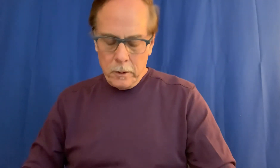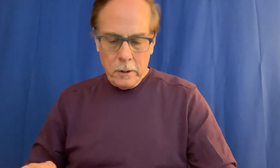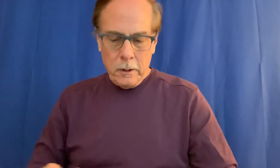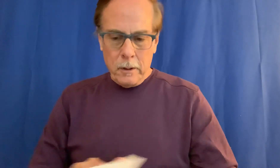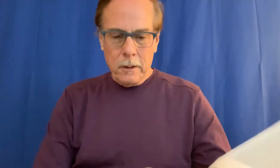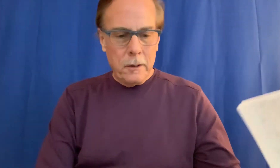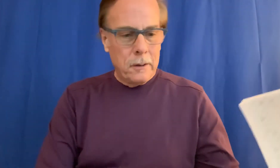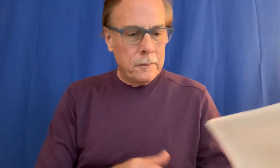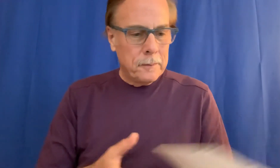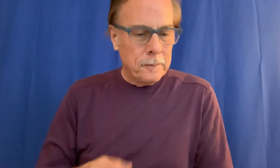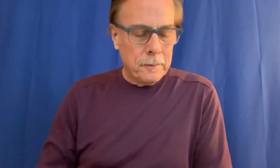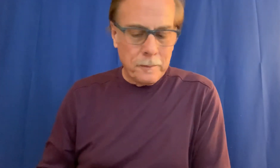Okay.